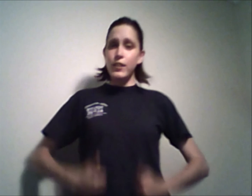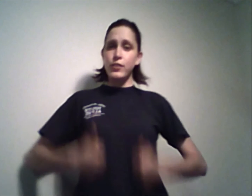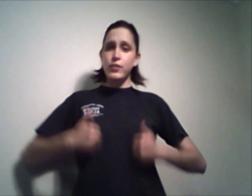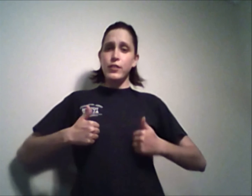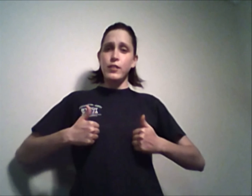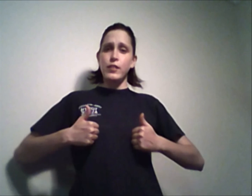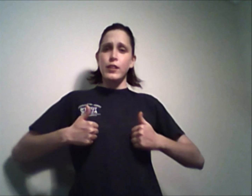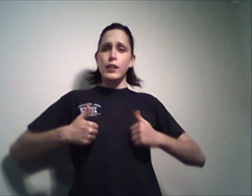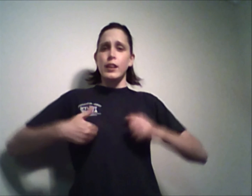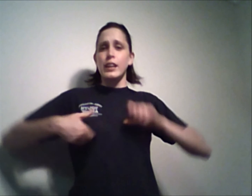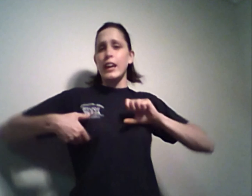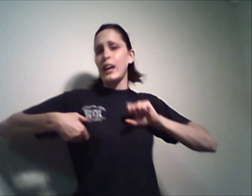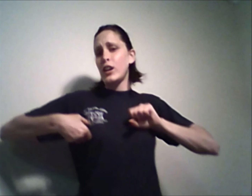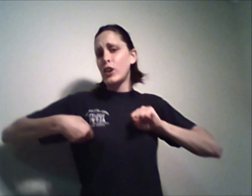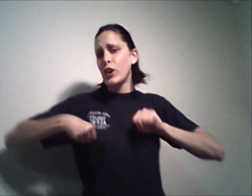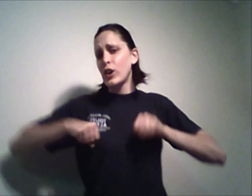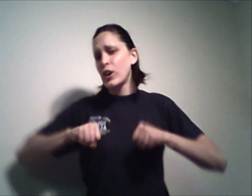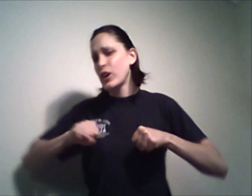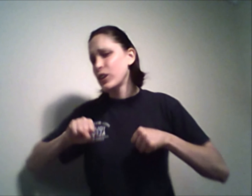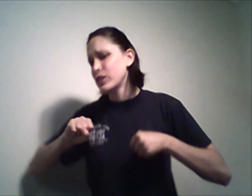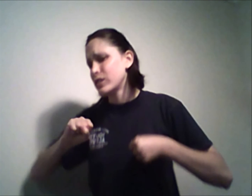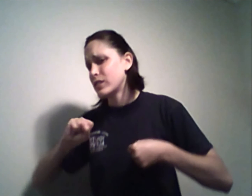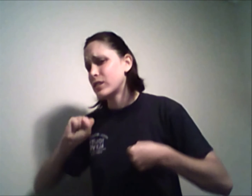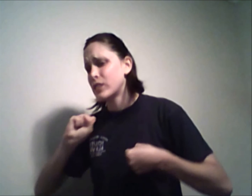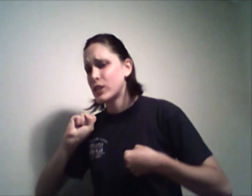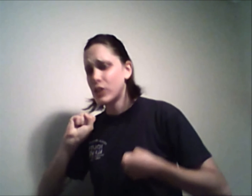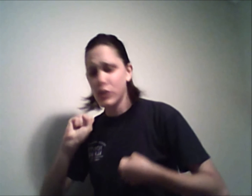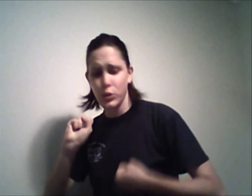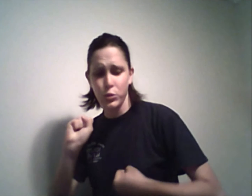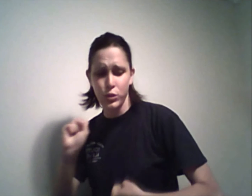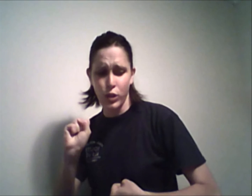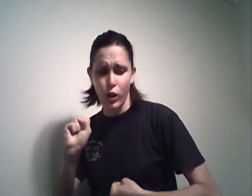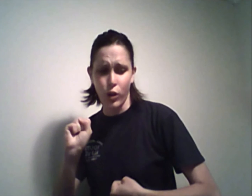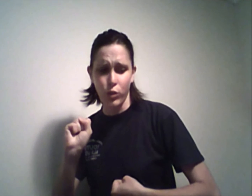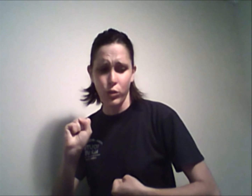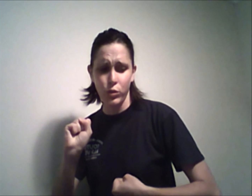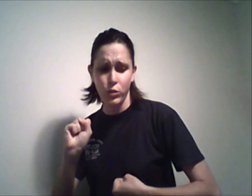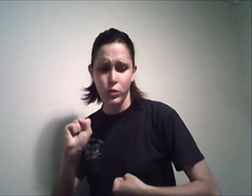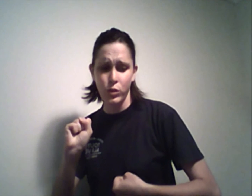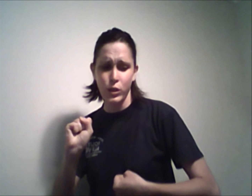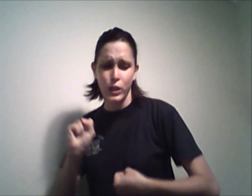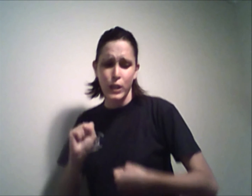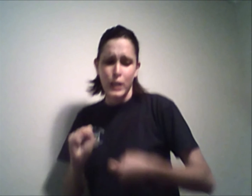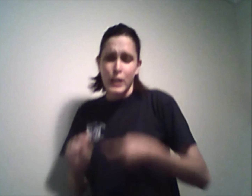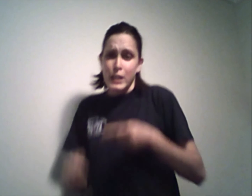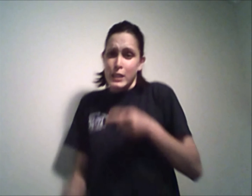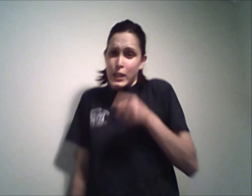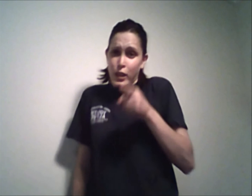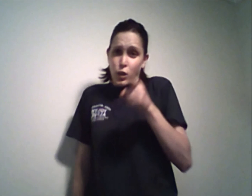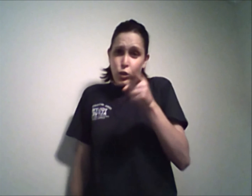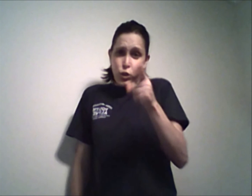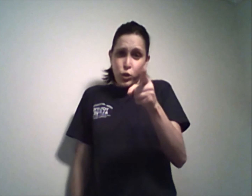life can hurt you so till